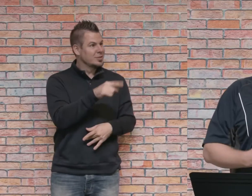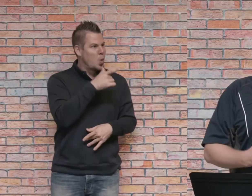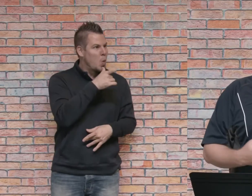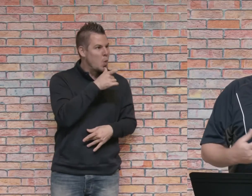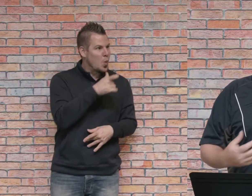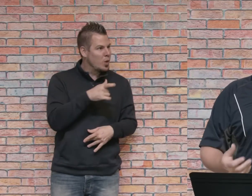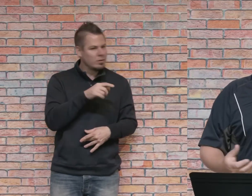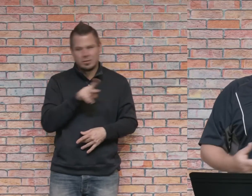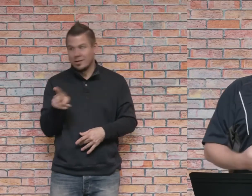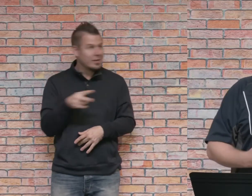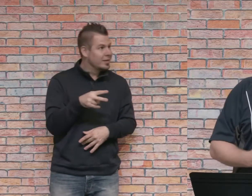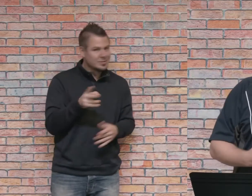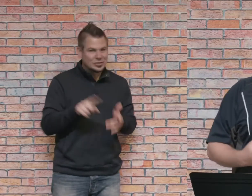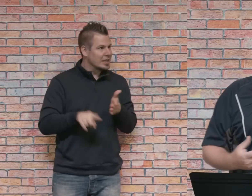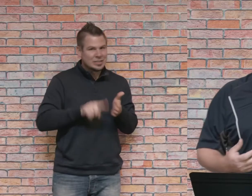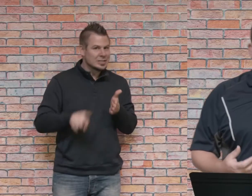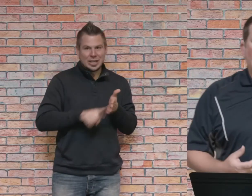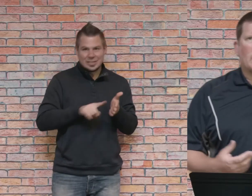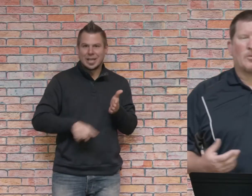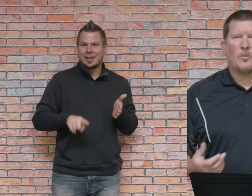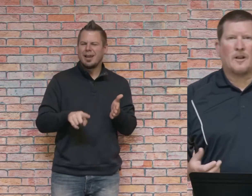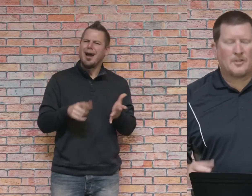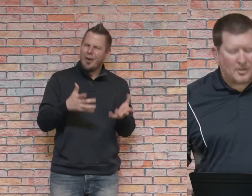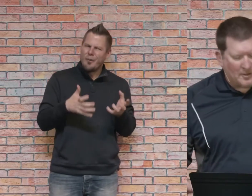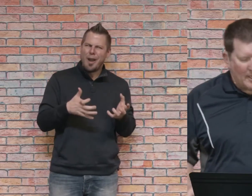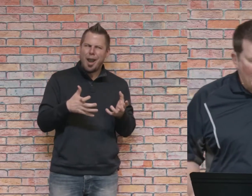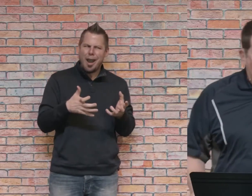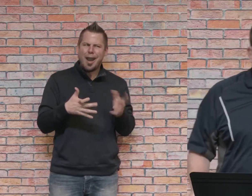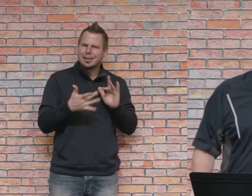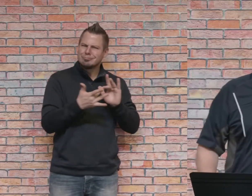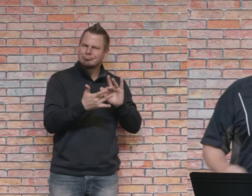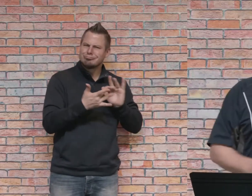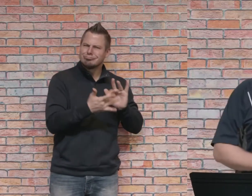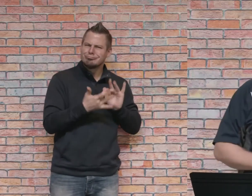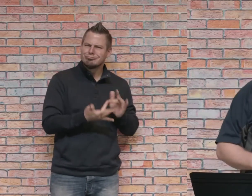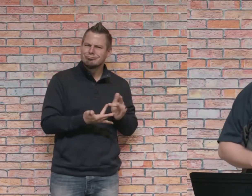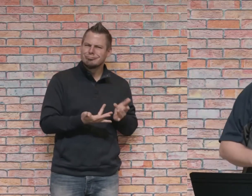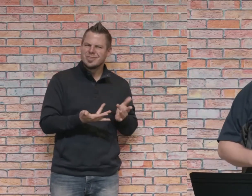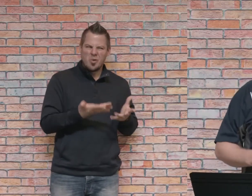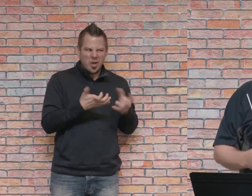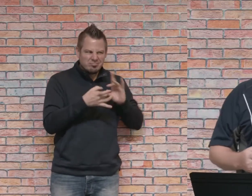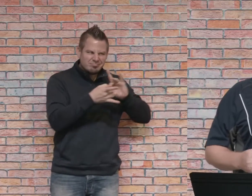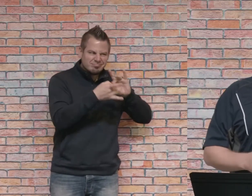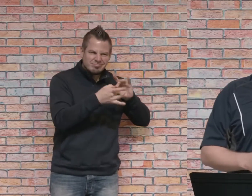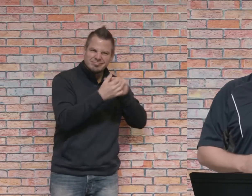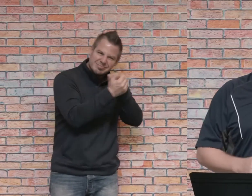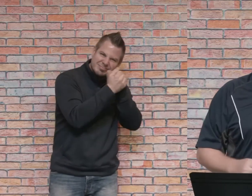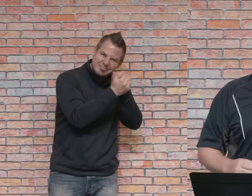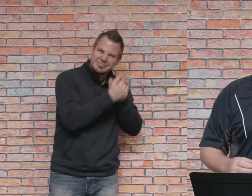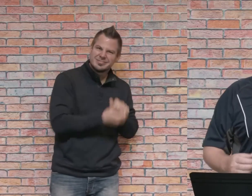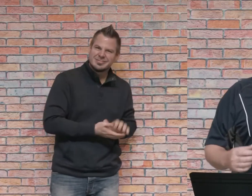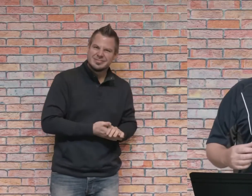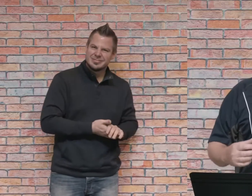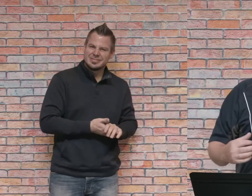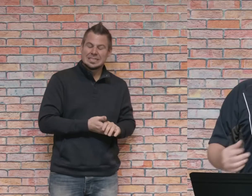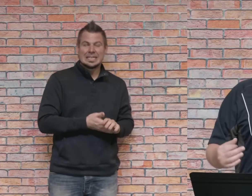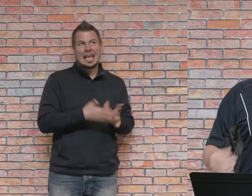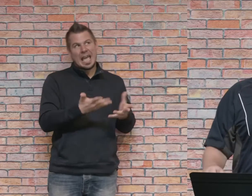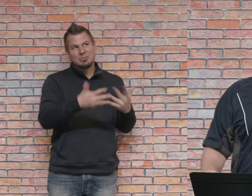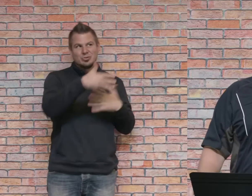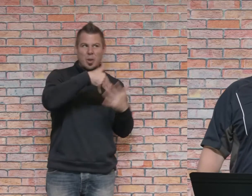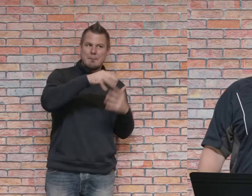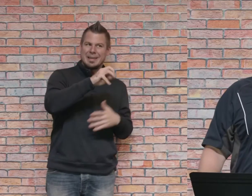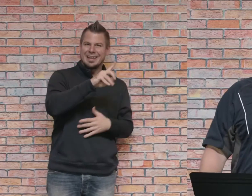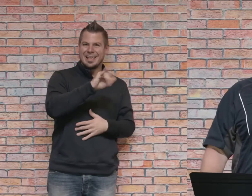to share our lives. We're longing for that connection. We want to share our lives with each other. And yet, many times, social media